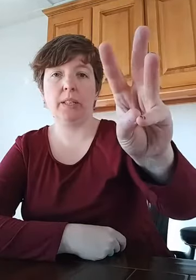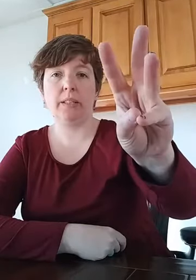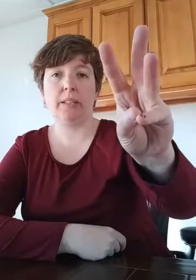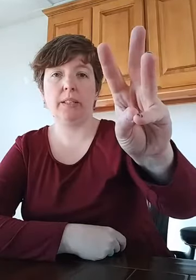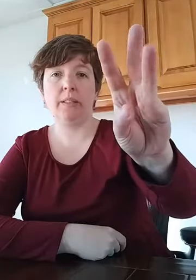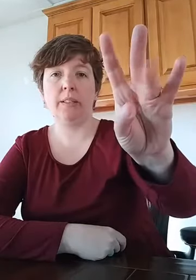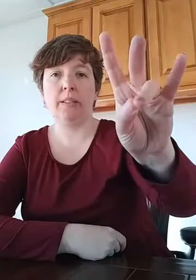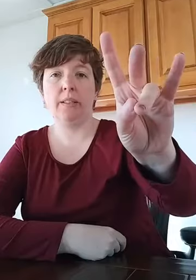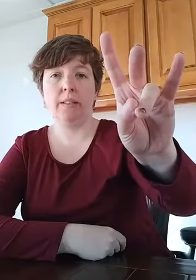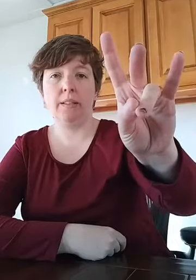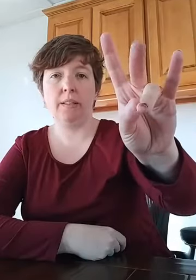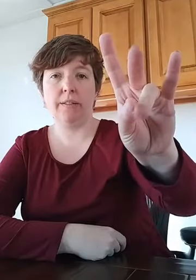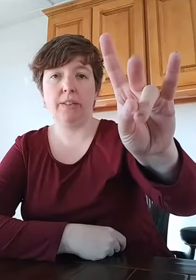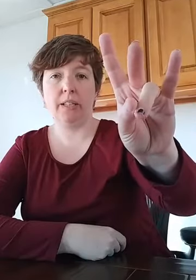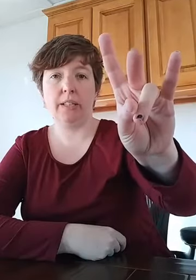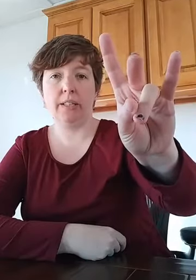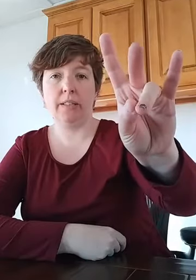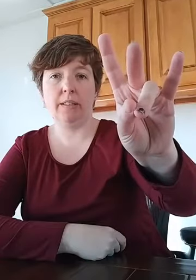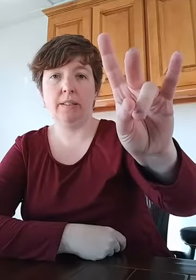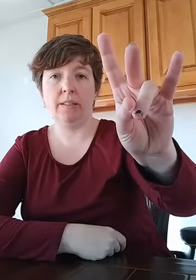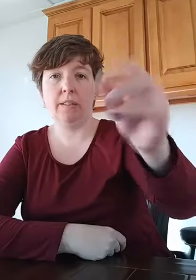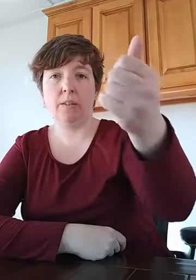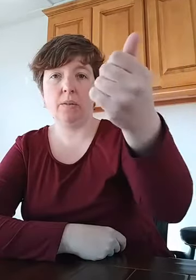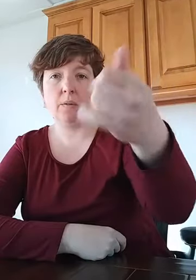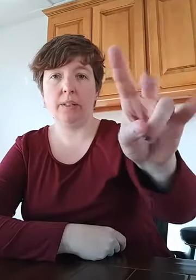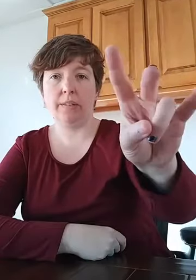16. 17 or 17.